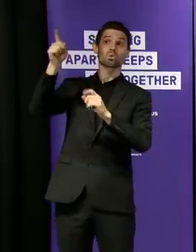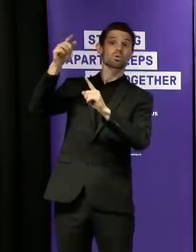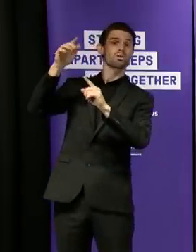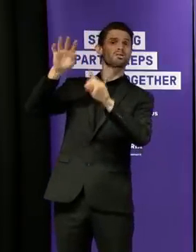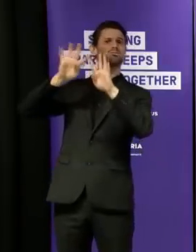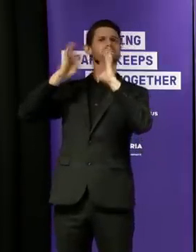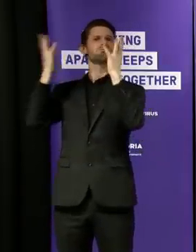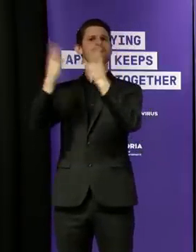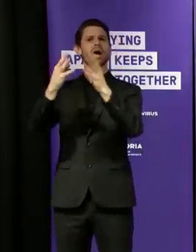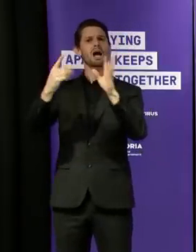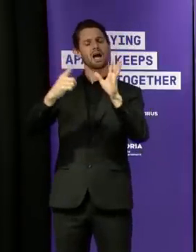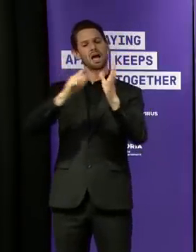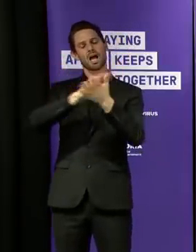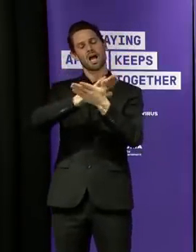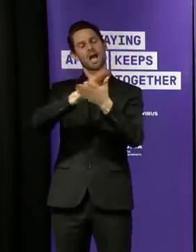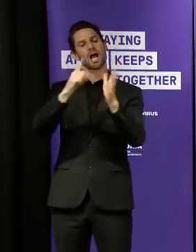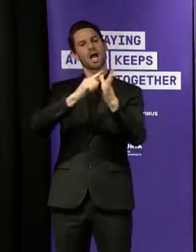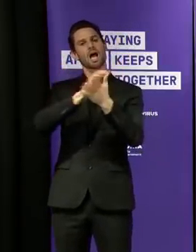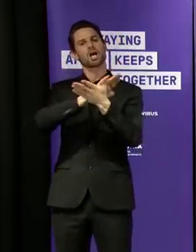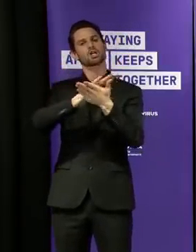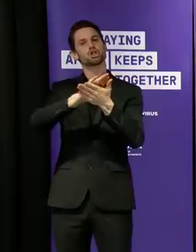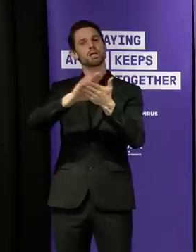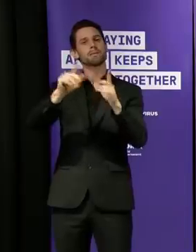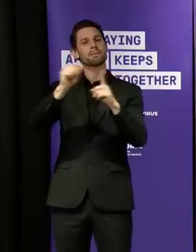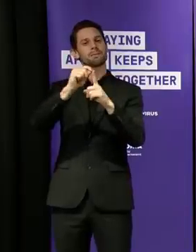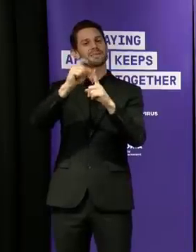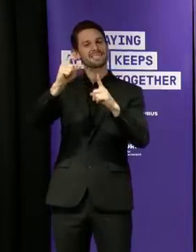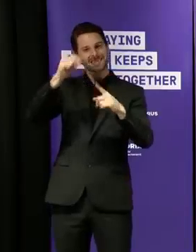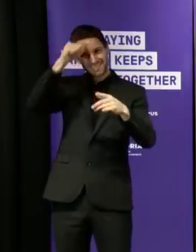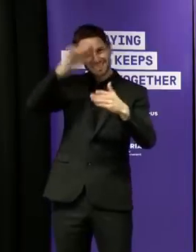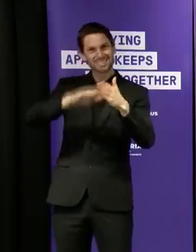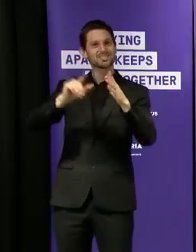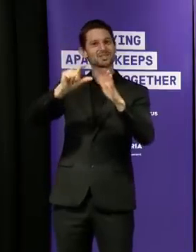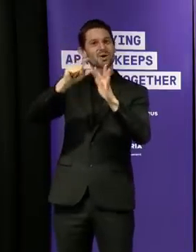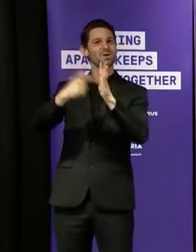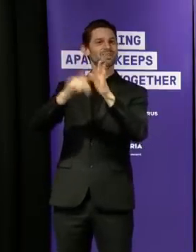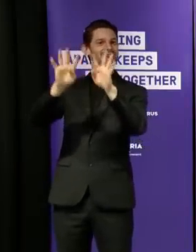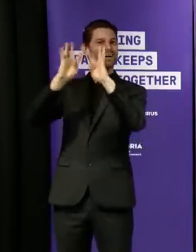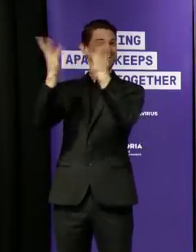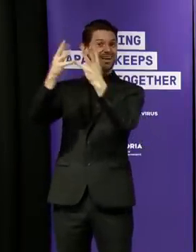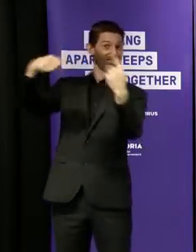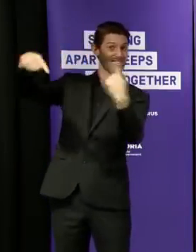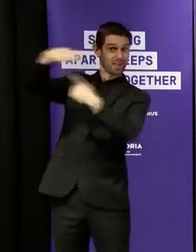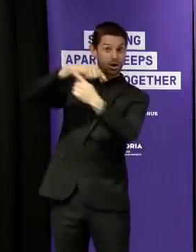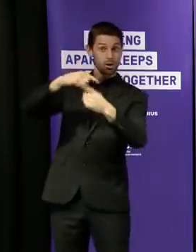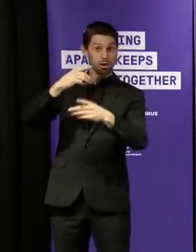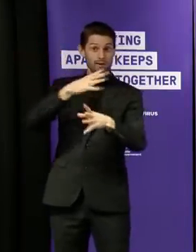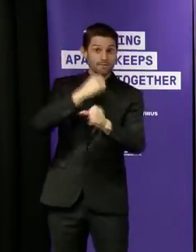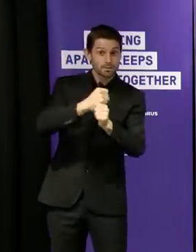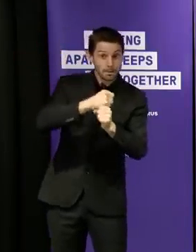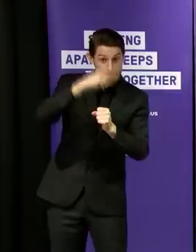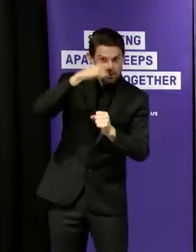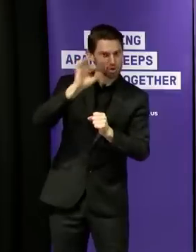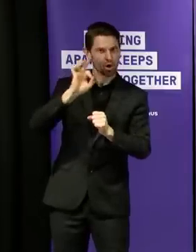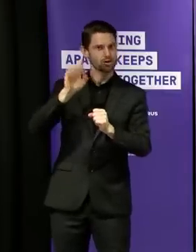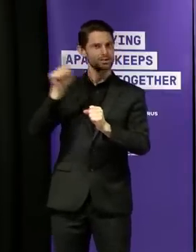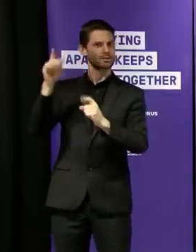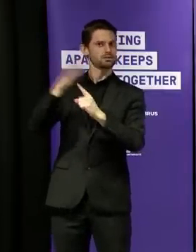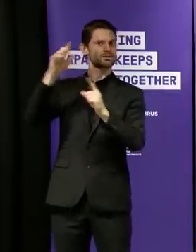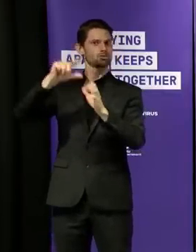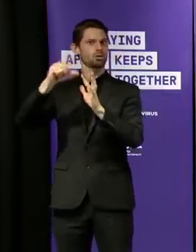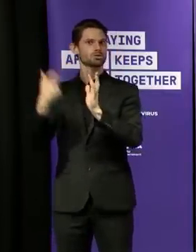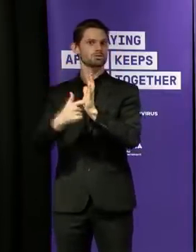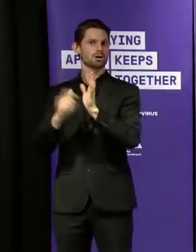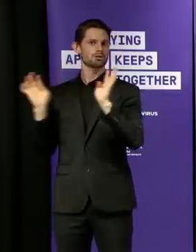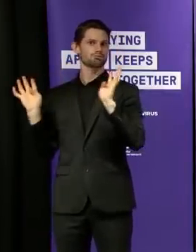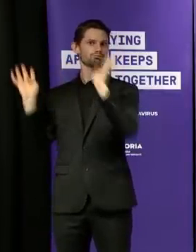at AHPPC. They provide advice. They're not politicians. They have no executive authority. And if that's now the standard, that national